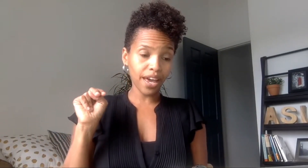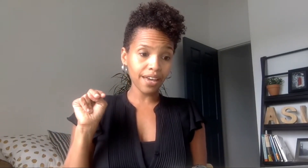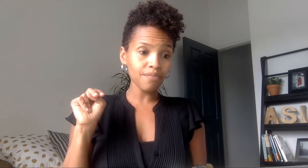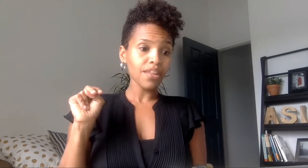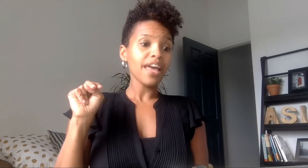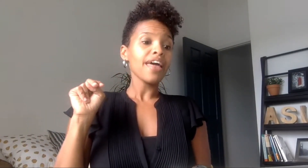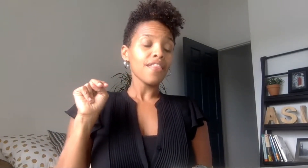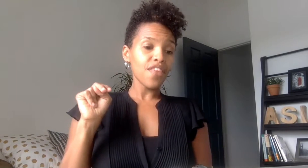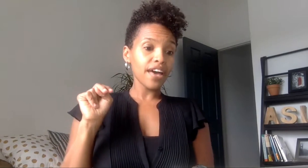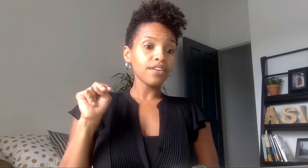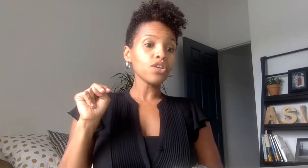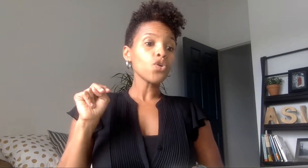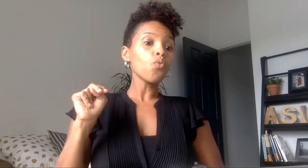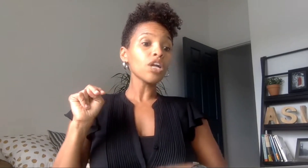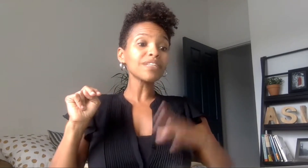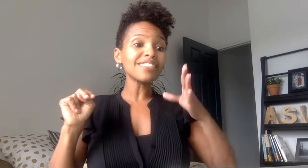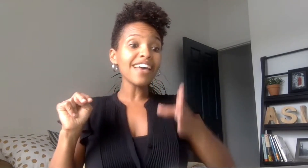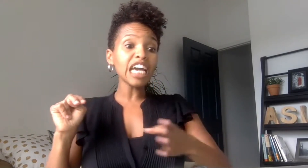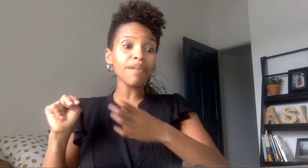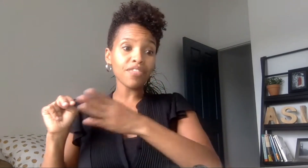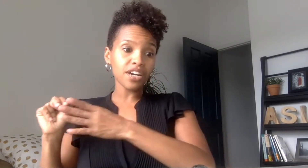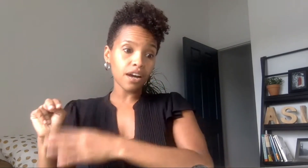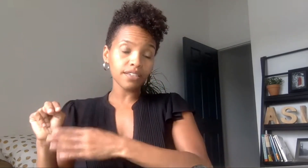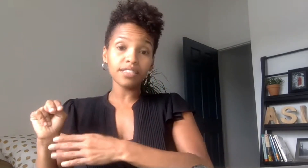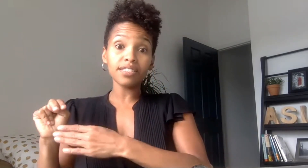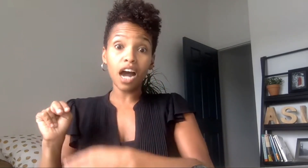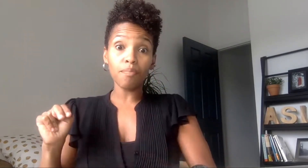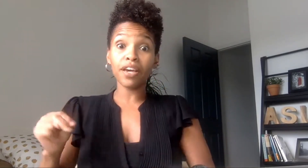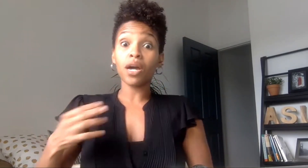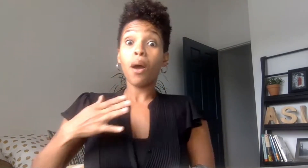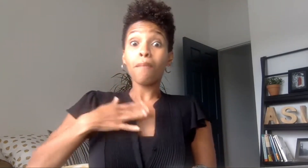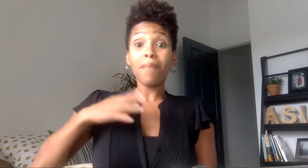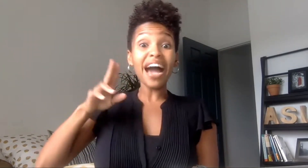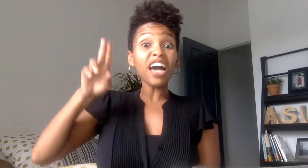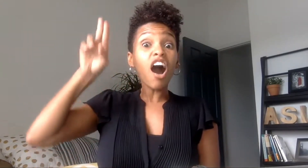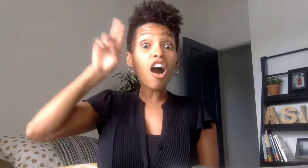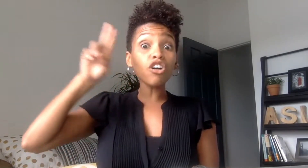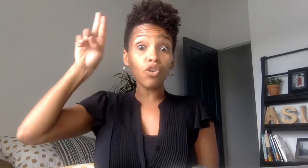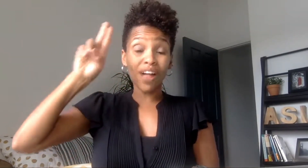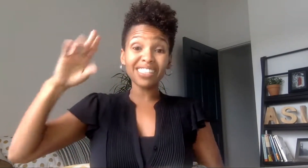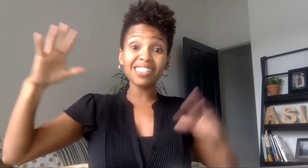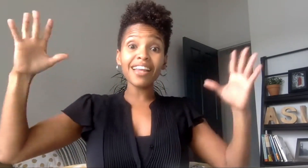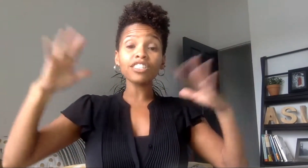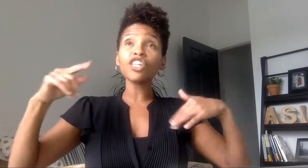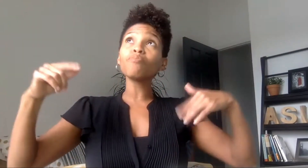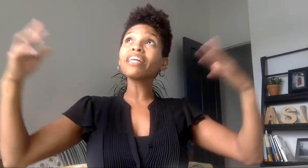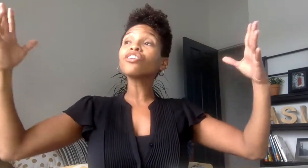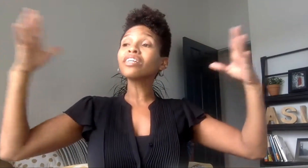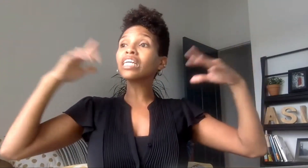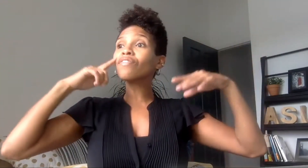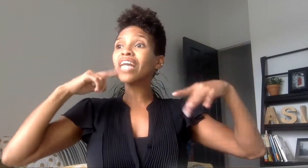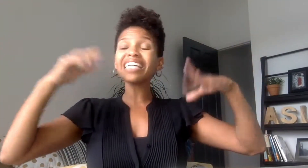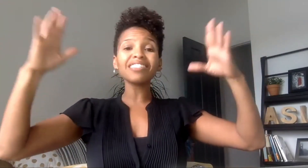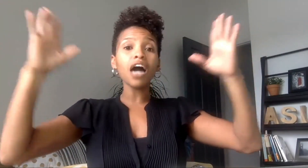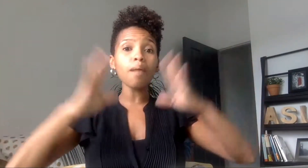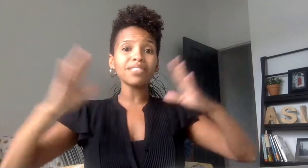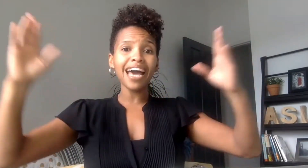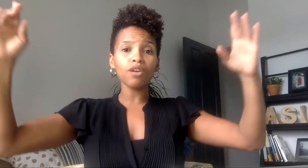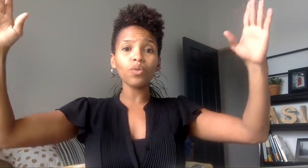okay? Then what are we saying about the topic? My uncle, that's the next, and you may look at it even as top down. What's